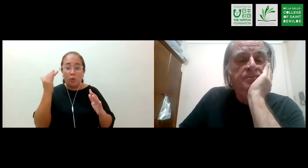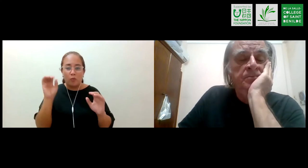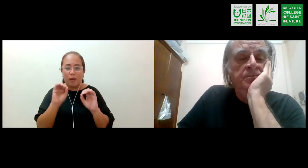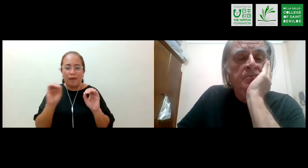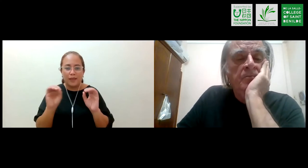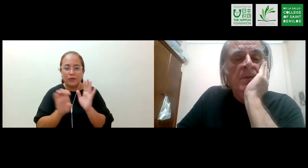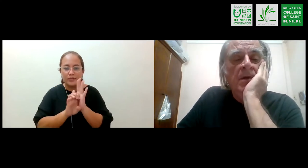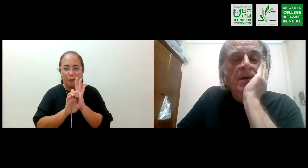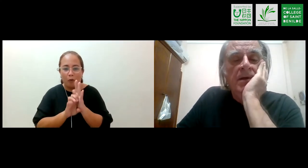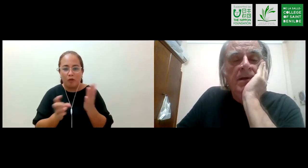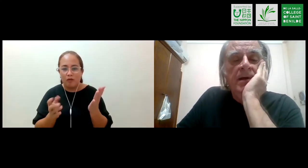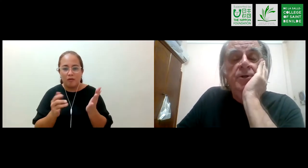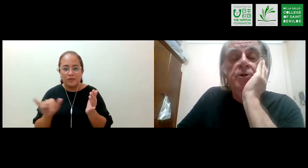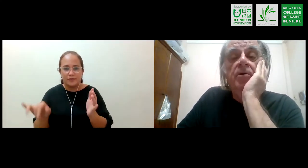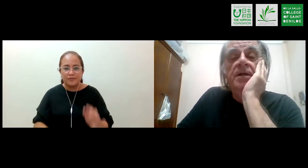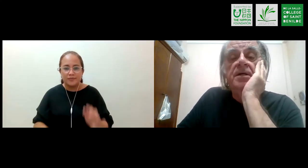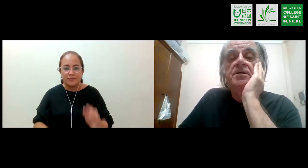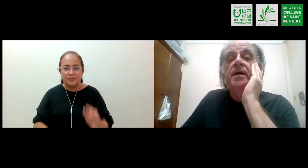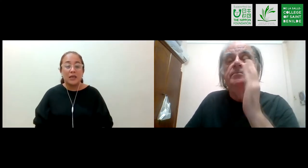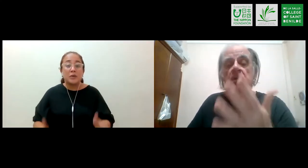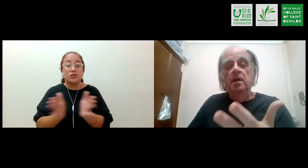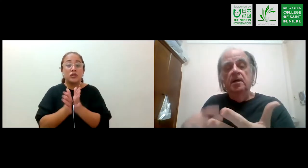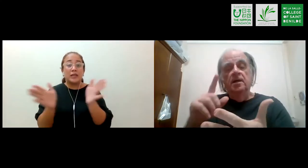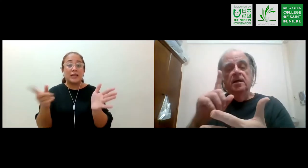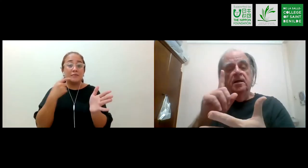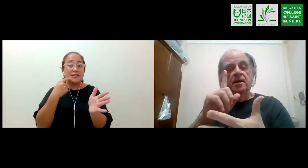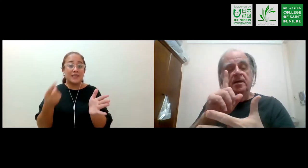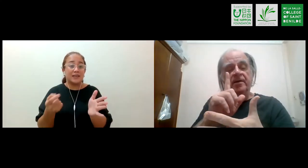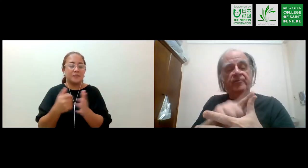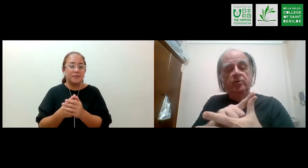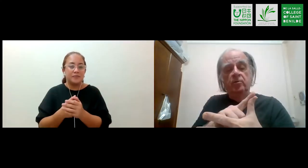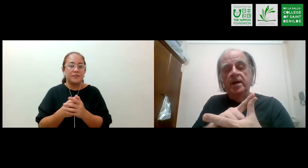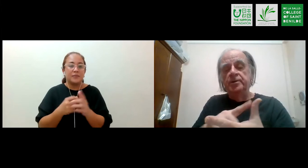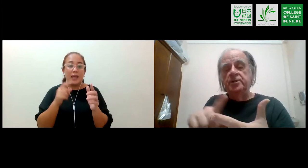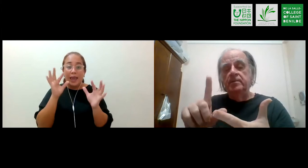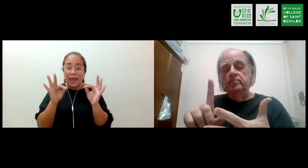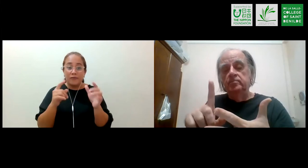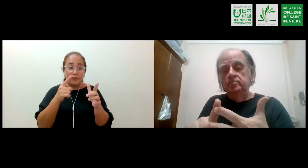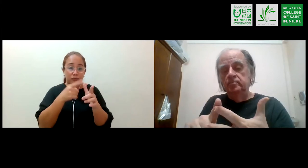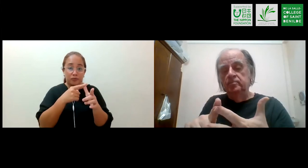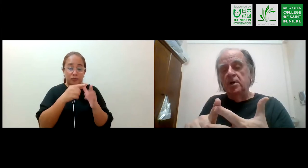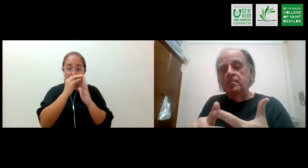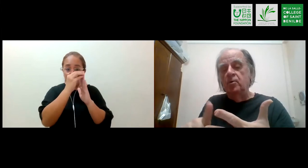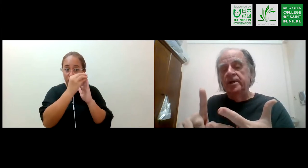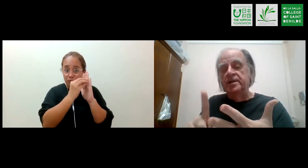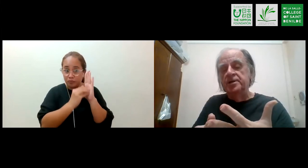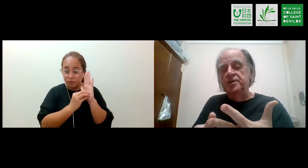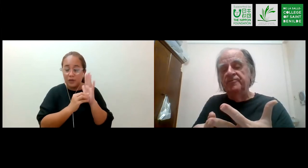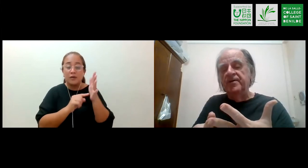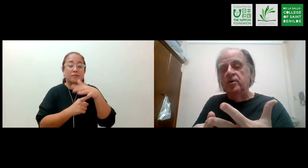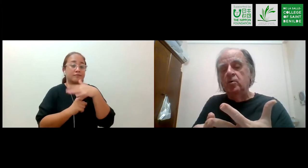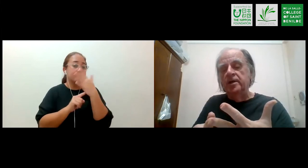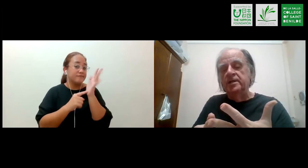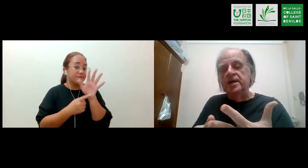examples. In general, as I said, if you do handshake, palm